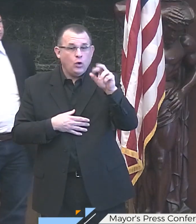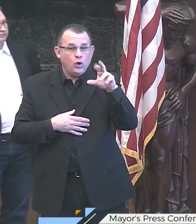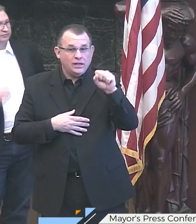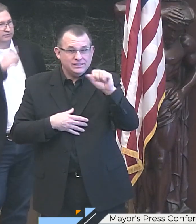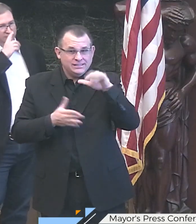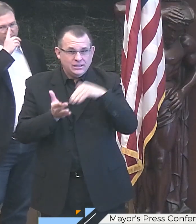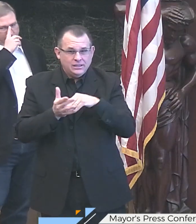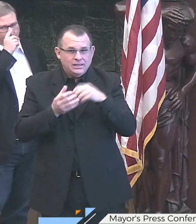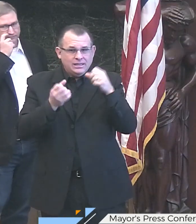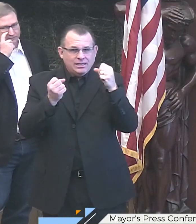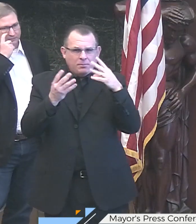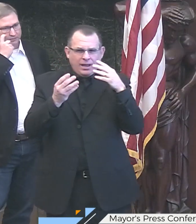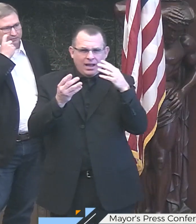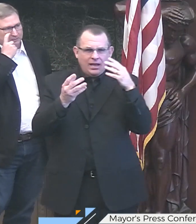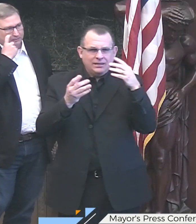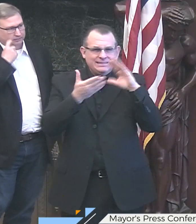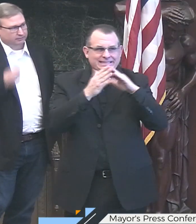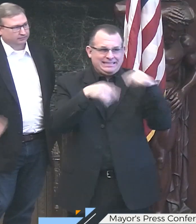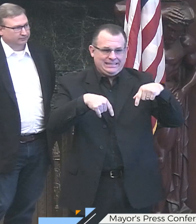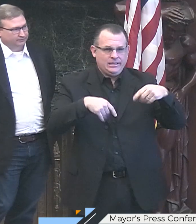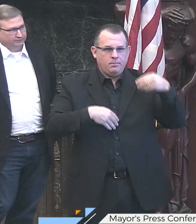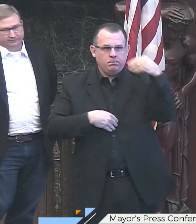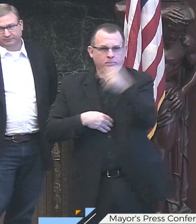Nothing. We're very Temple proud.